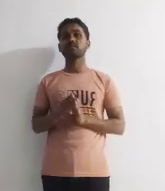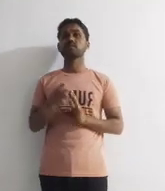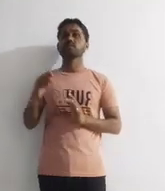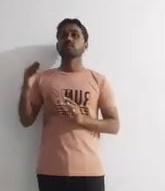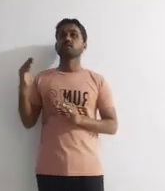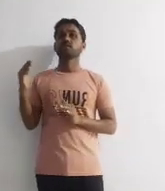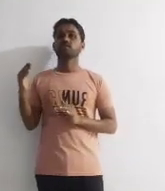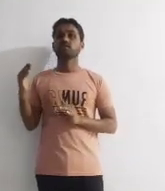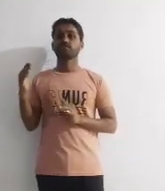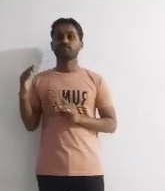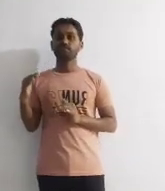the